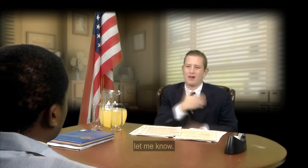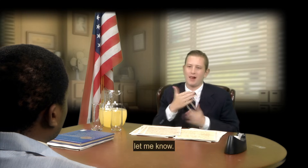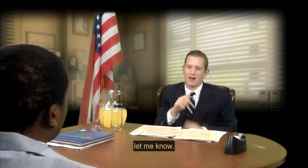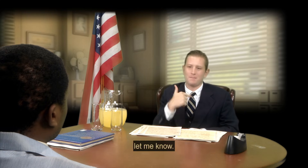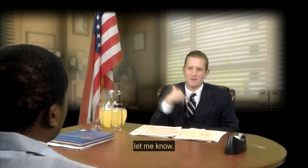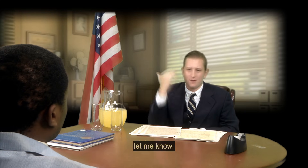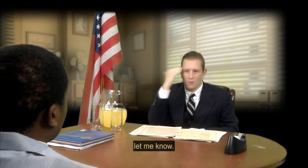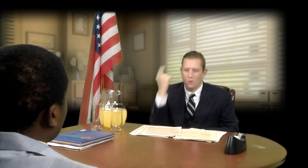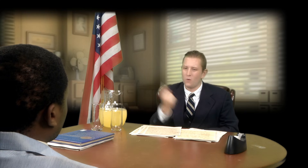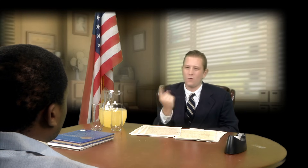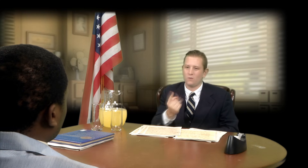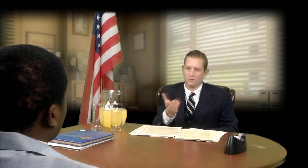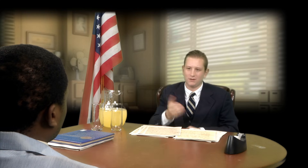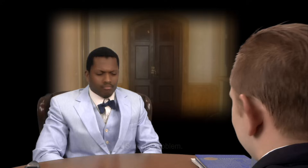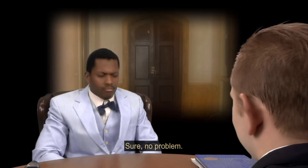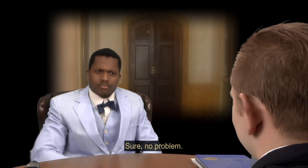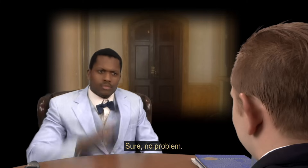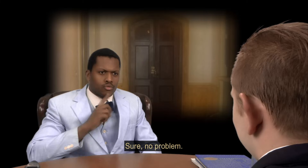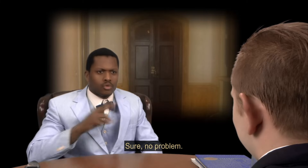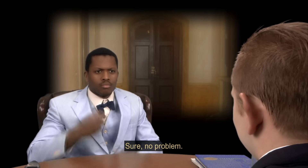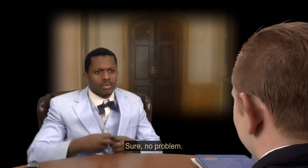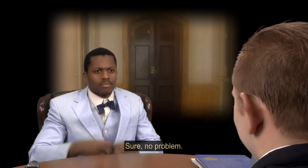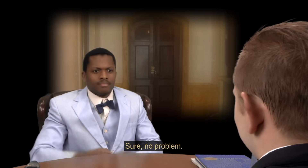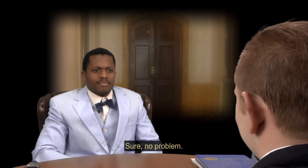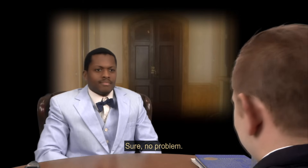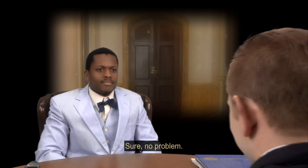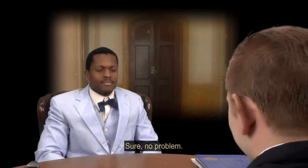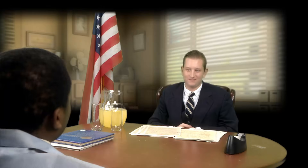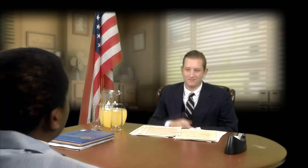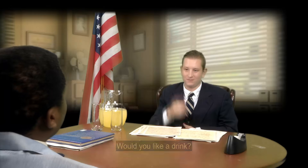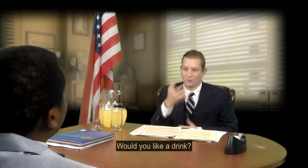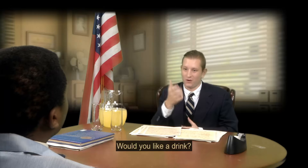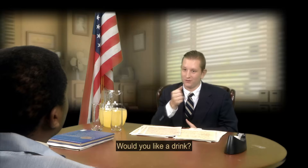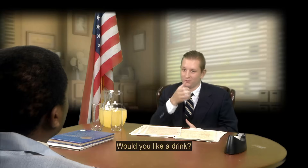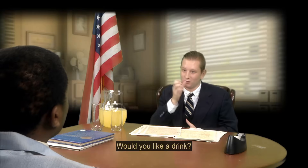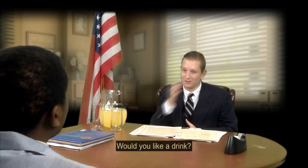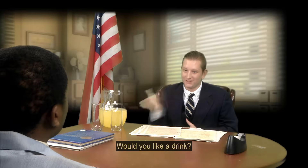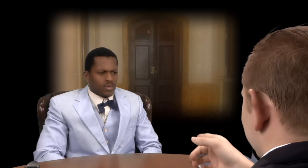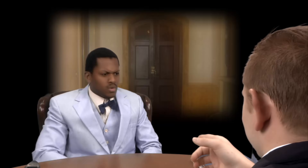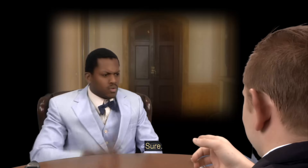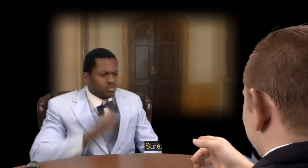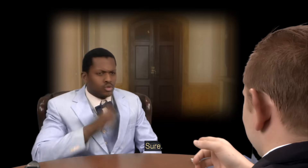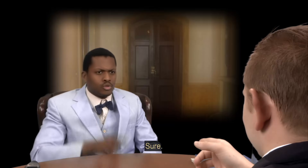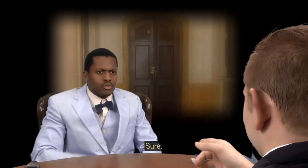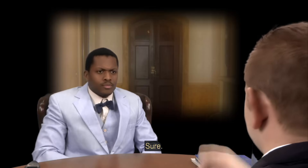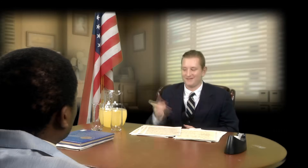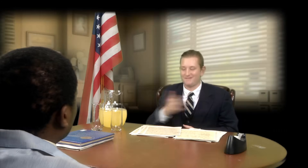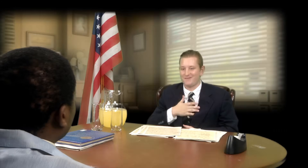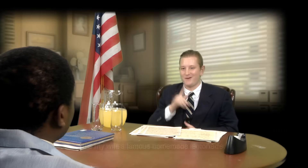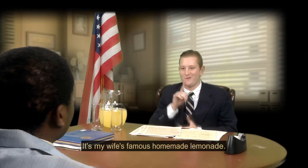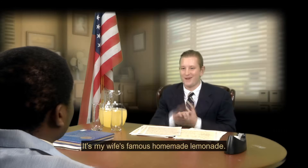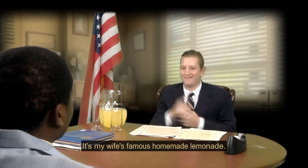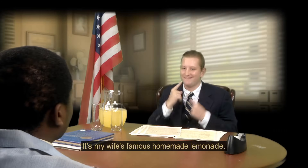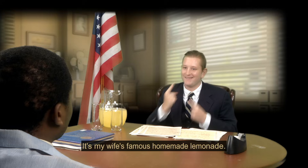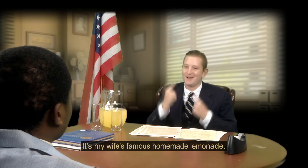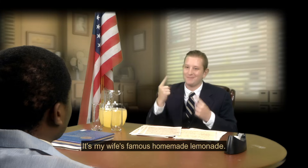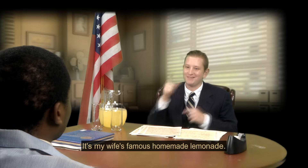let me know. Sure, no problem. Would you like a drink? Sure. It's my wife's